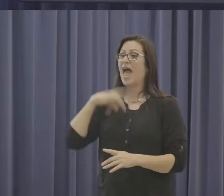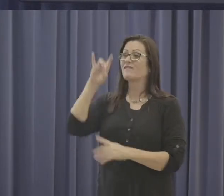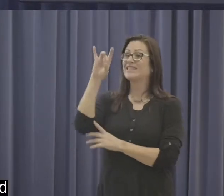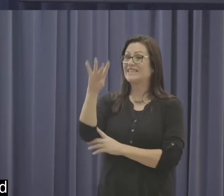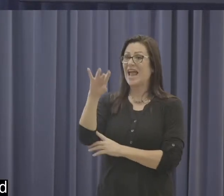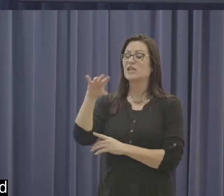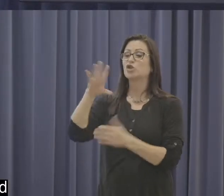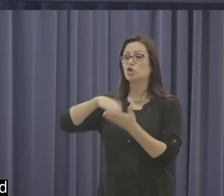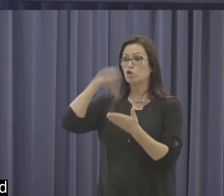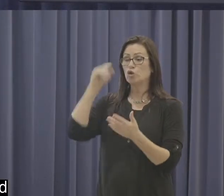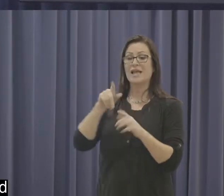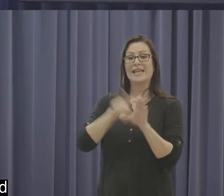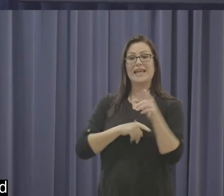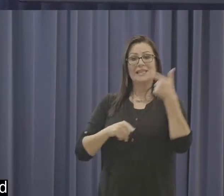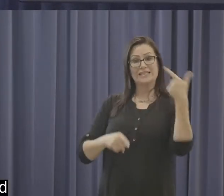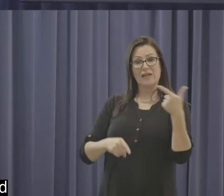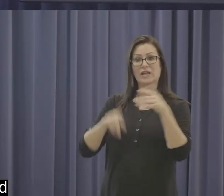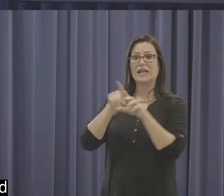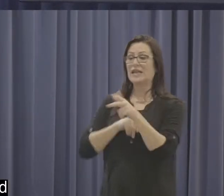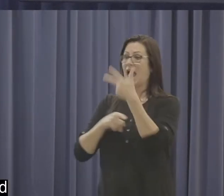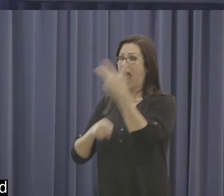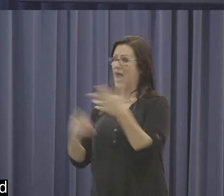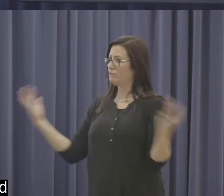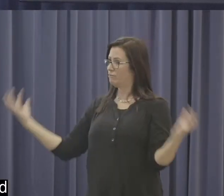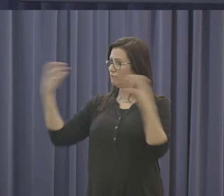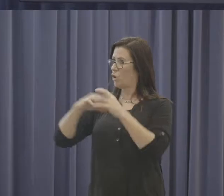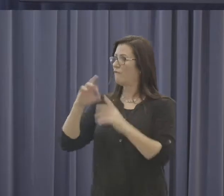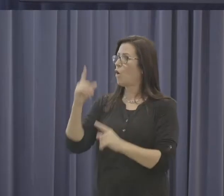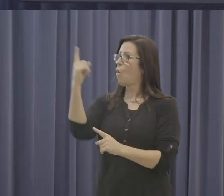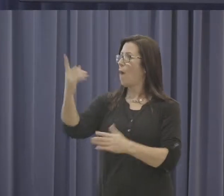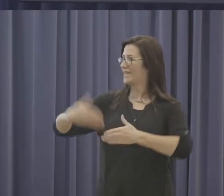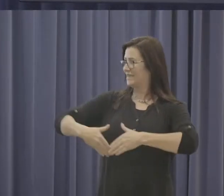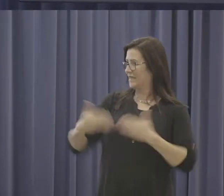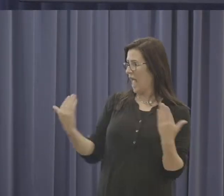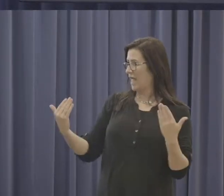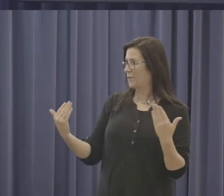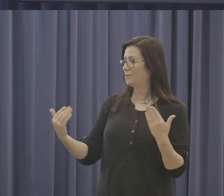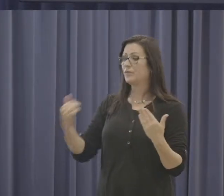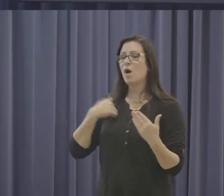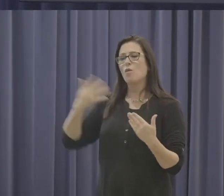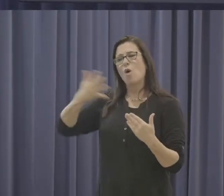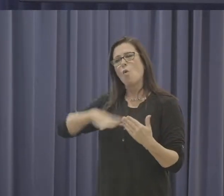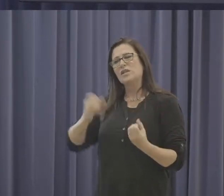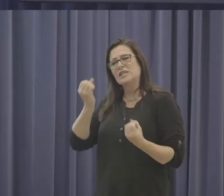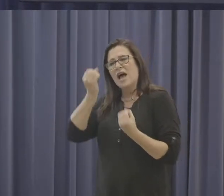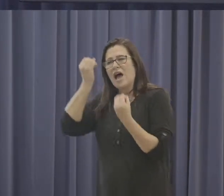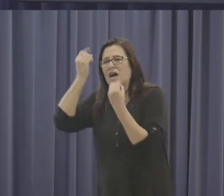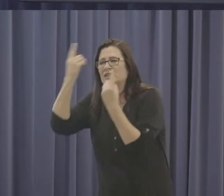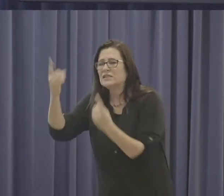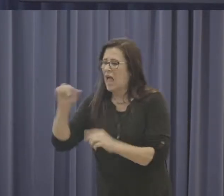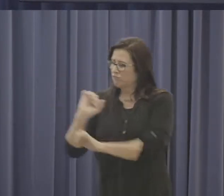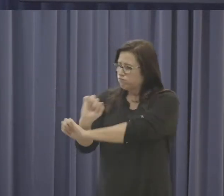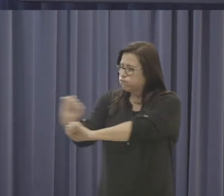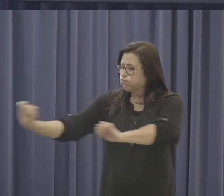years 7 and 8 attended this one-day event. So we wanted to understand the school experiences of